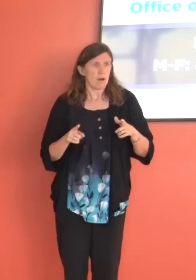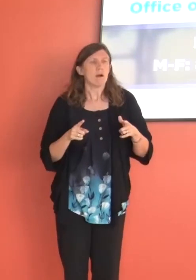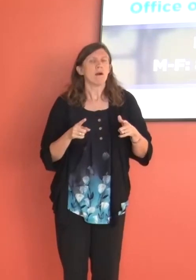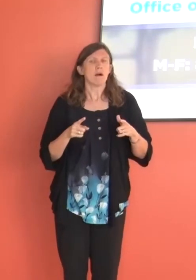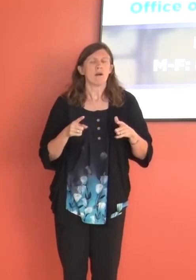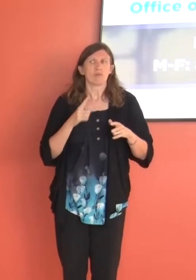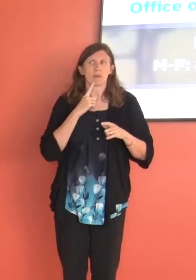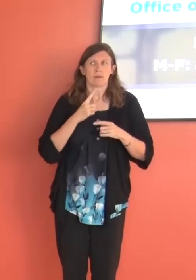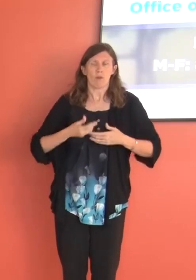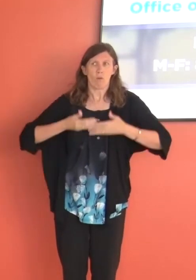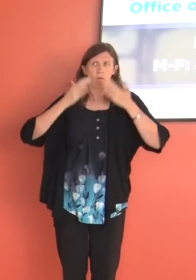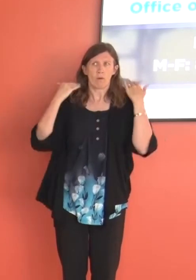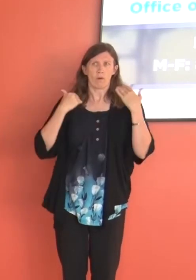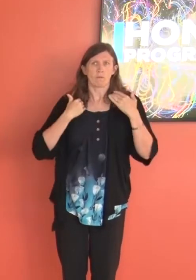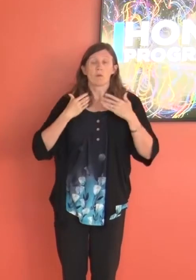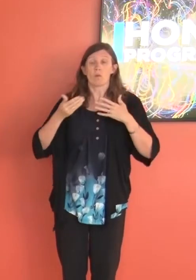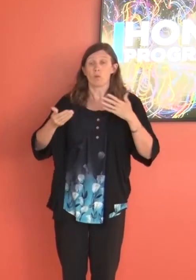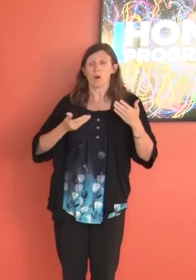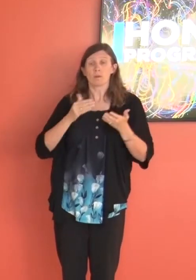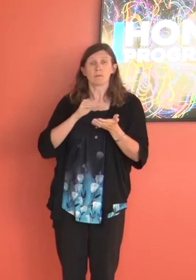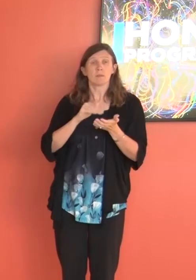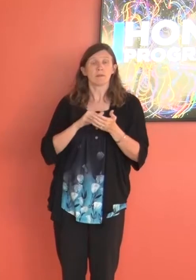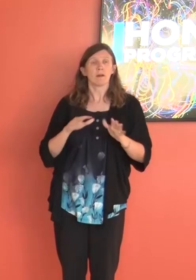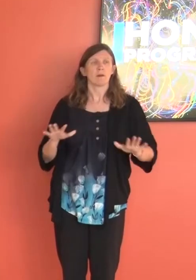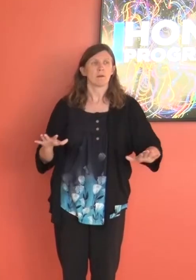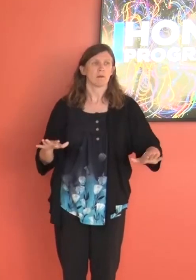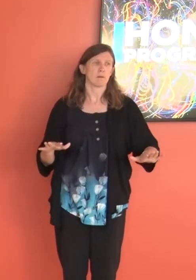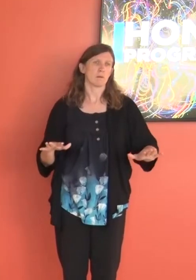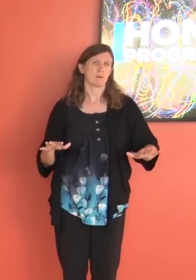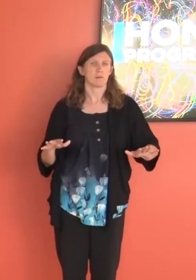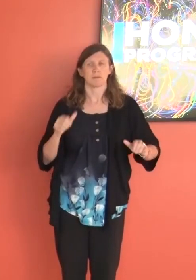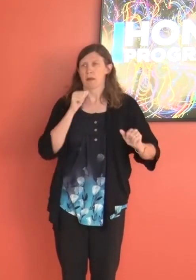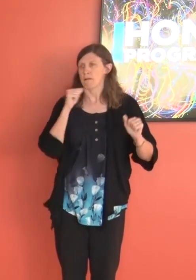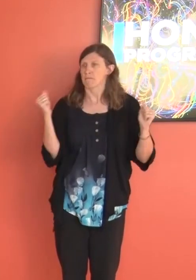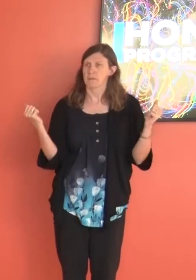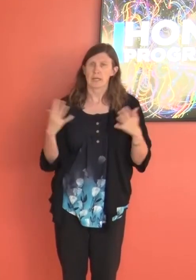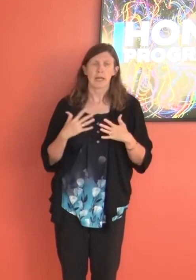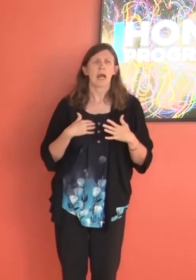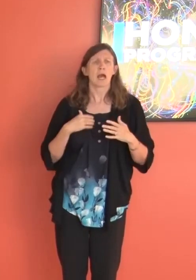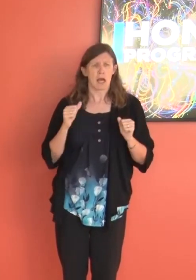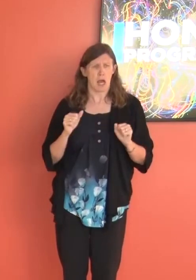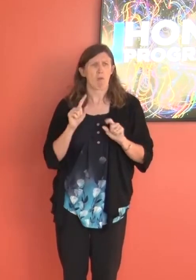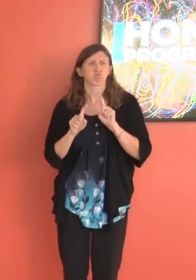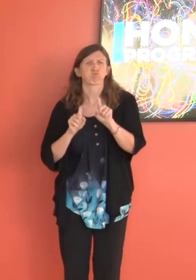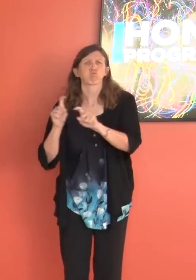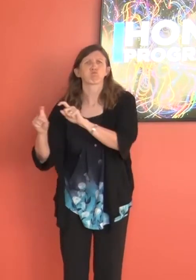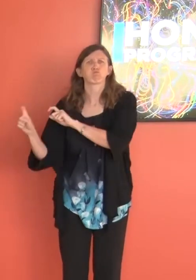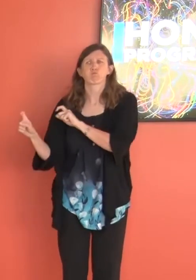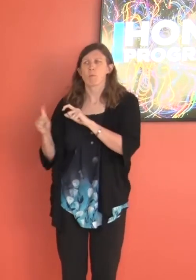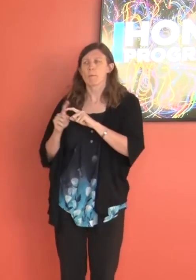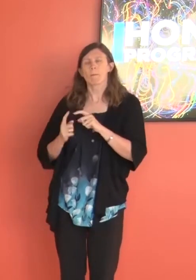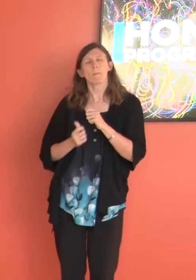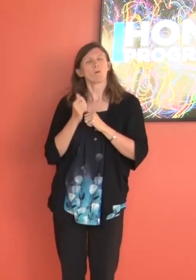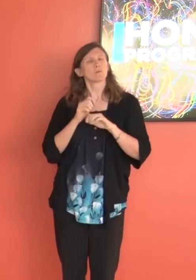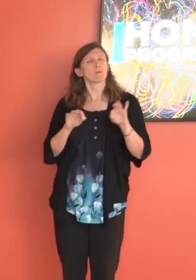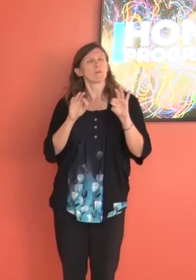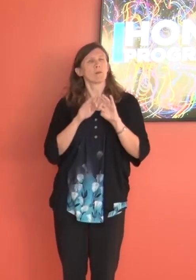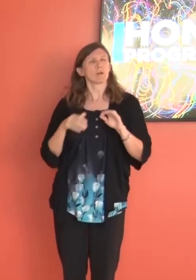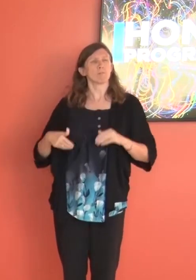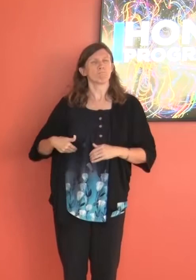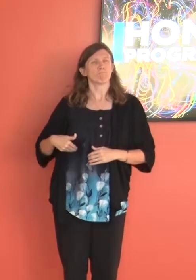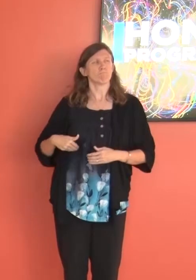the Welcome Center to be that place where you feel welcome and you're not afraid and you're not afraid to ask questions. But more importantly, it's sort of